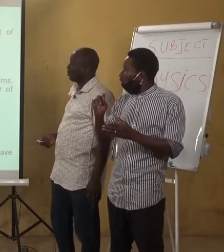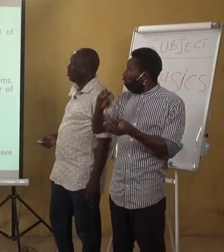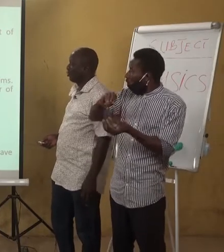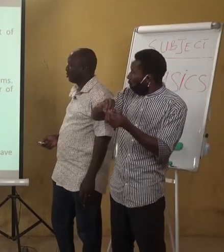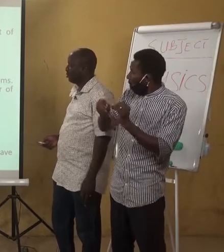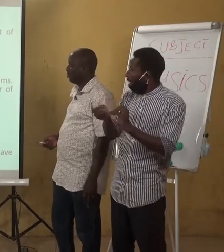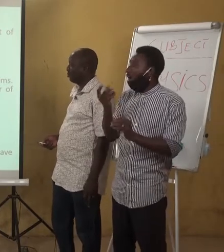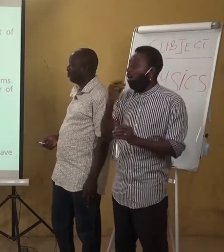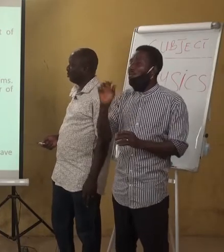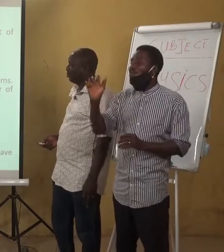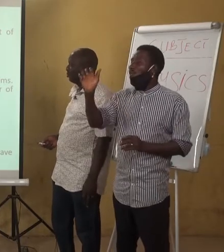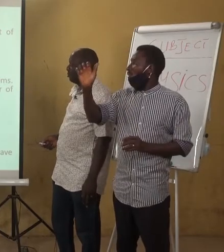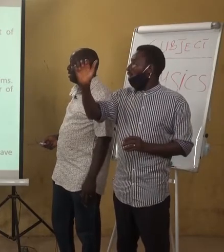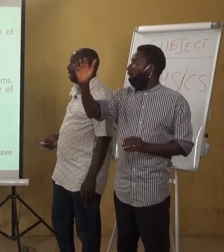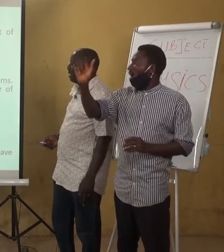Solution.